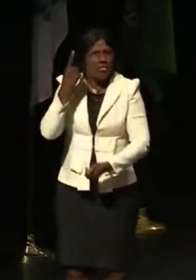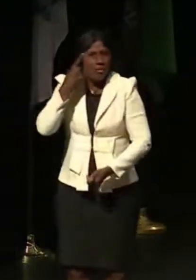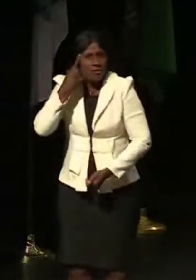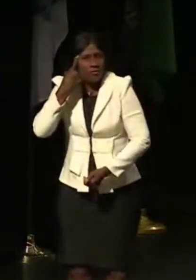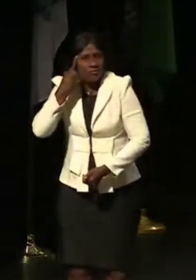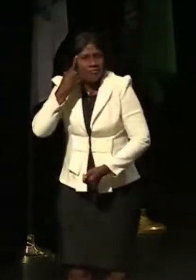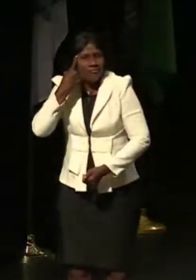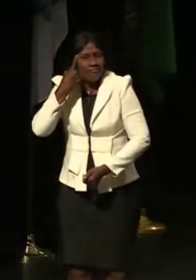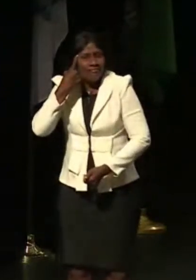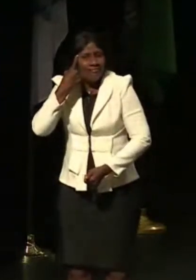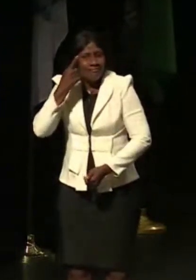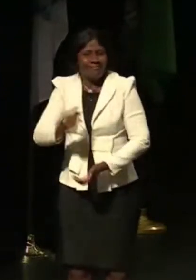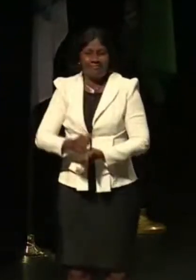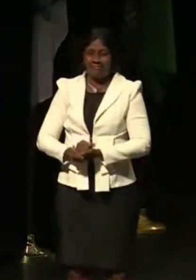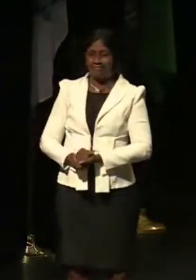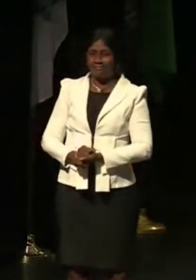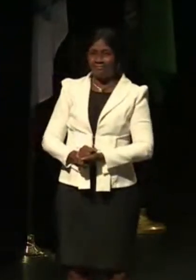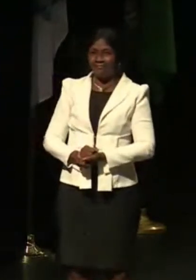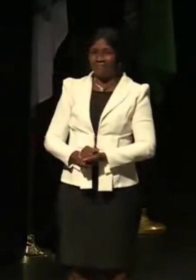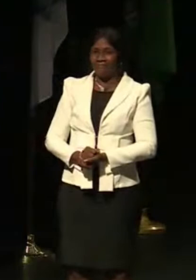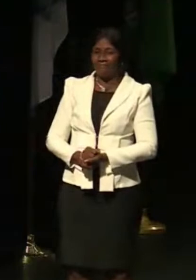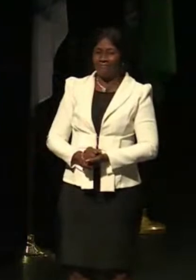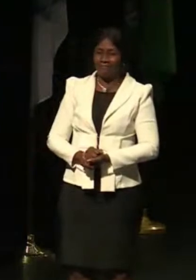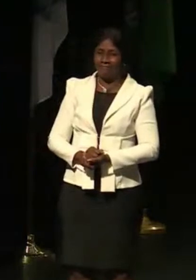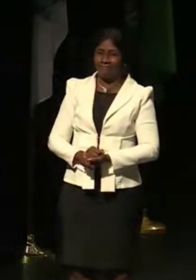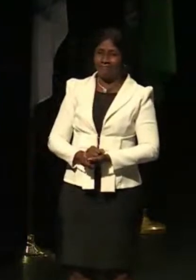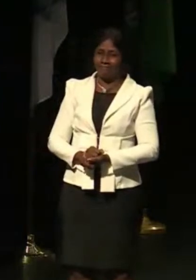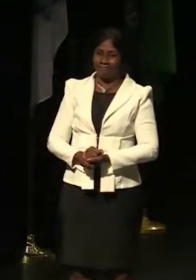own irrationality built into it.